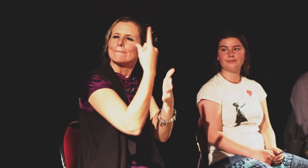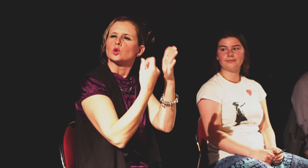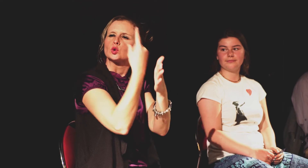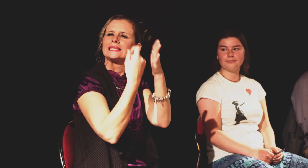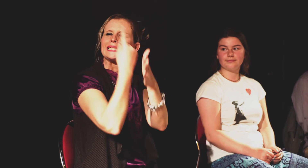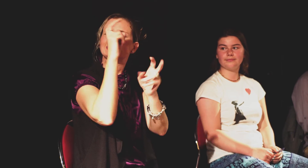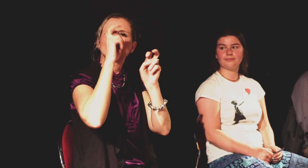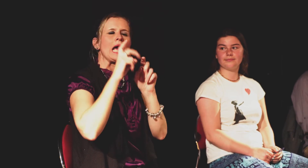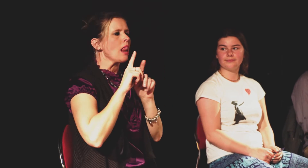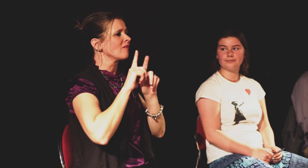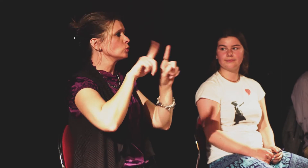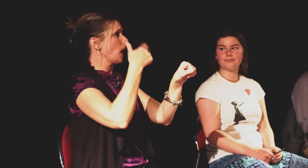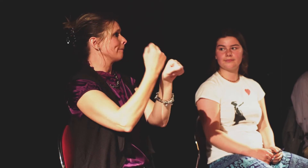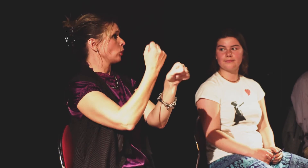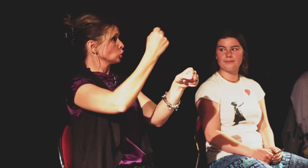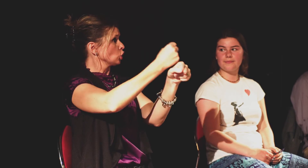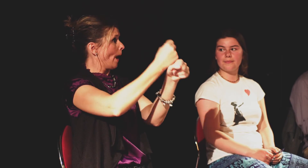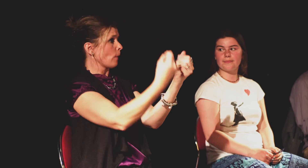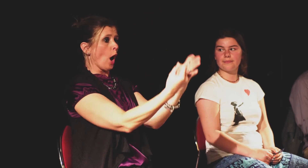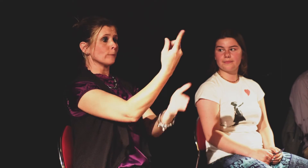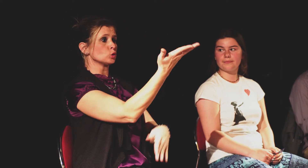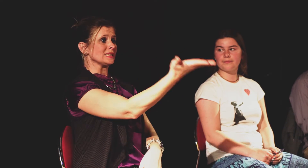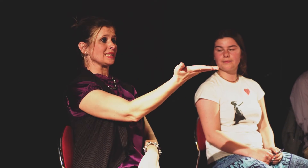So we don't have the opportunity to grow and develop.